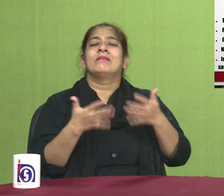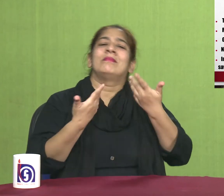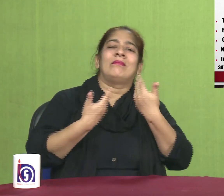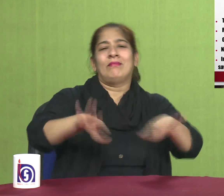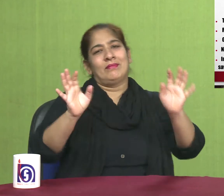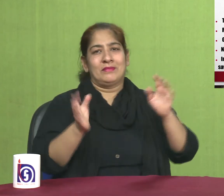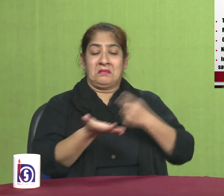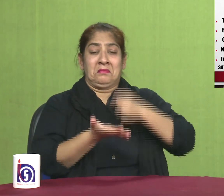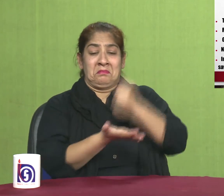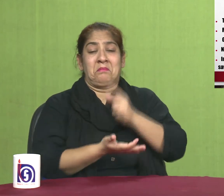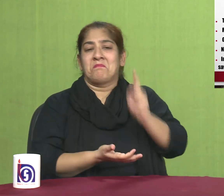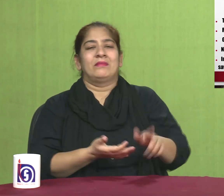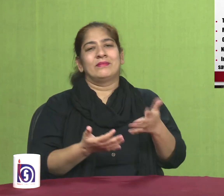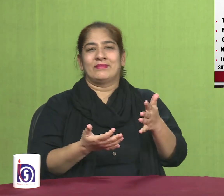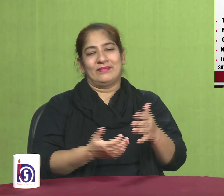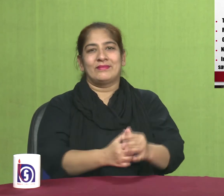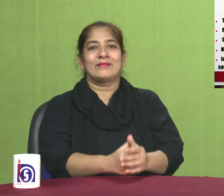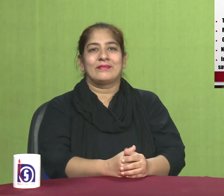This is like no right to vote in a company.